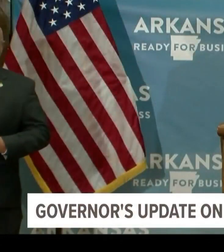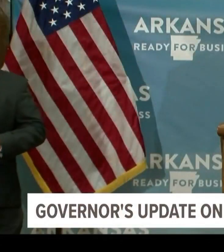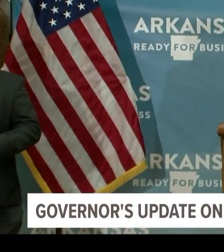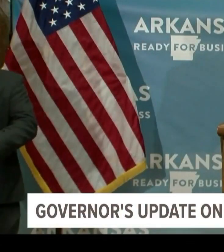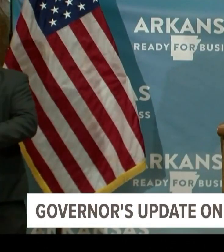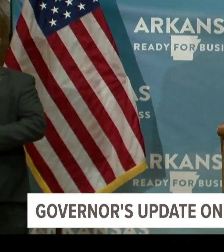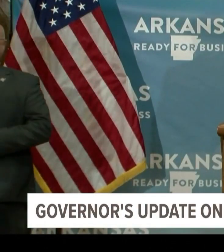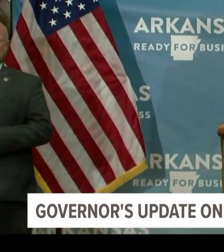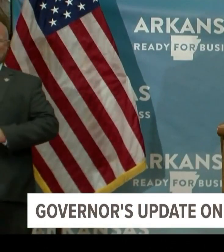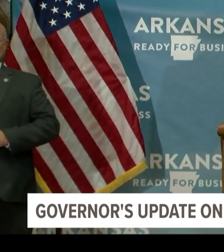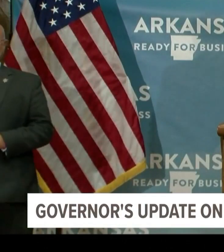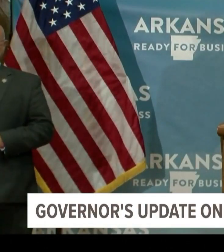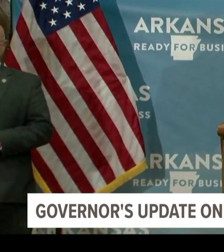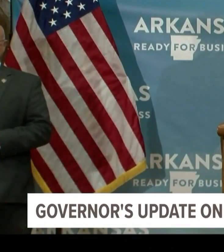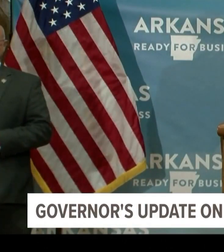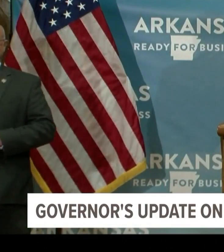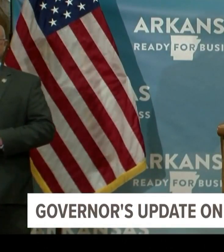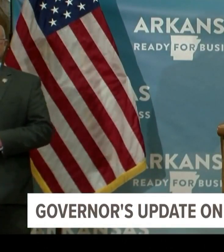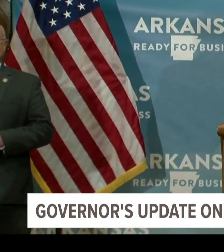afternoon.